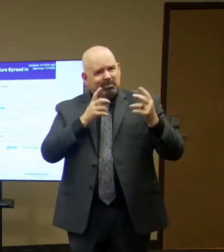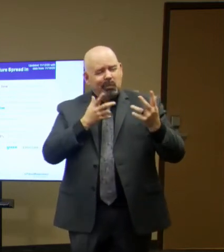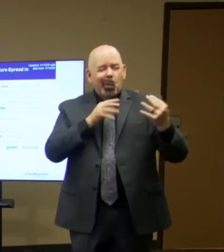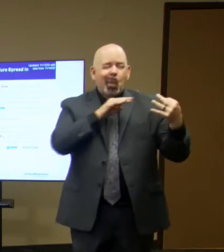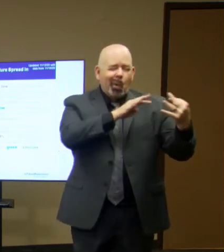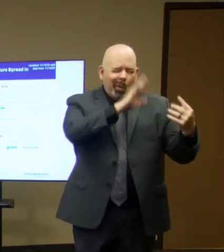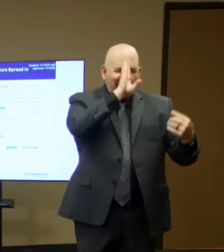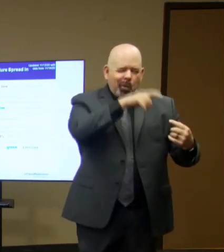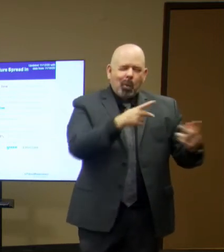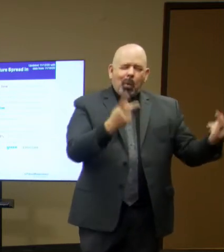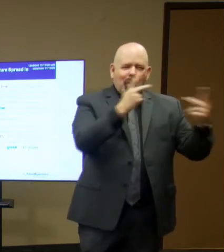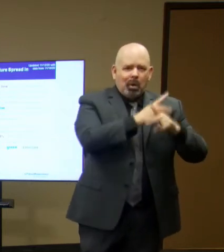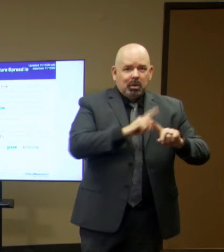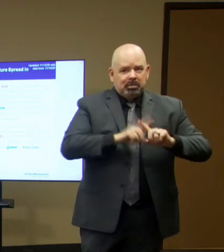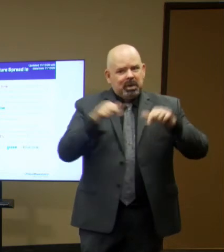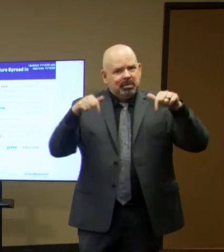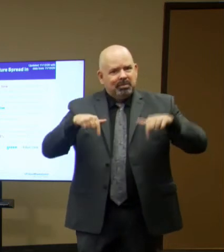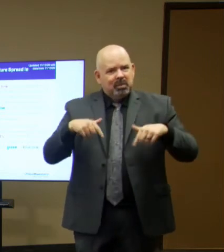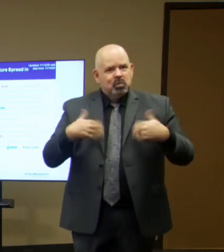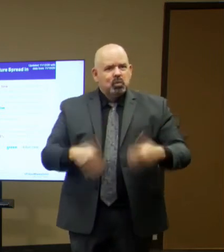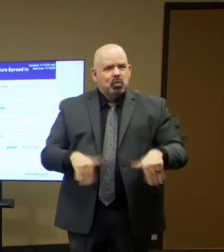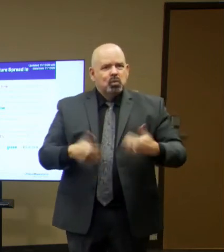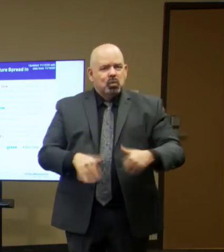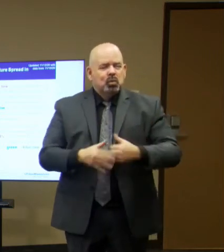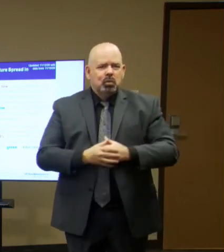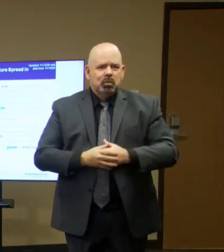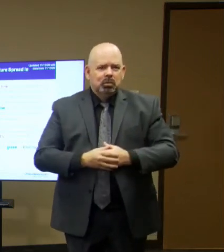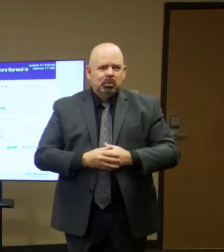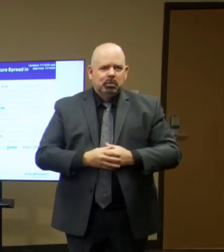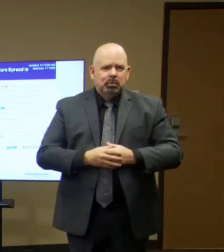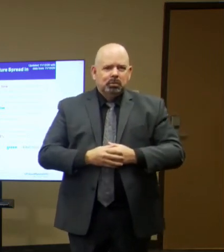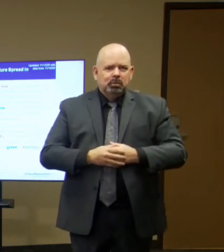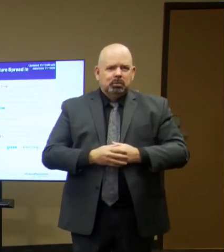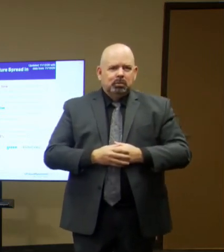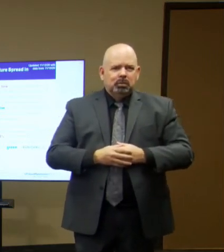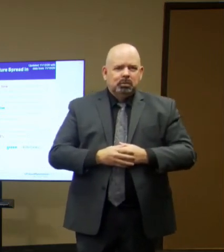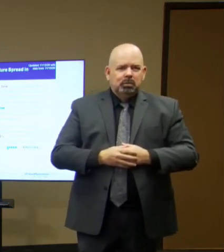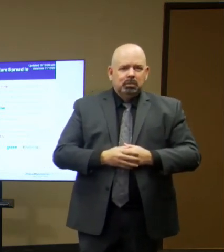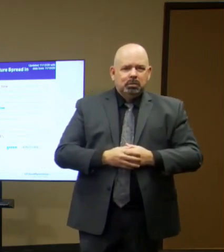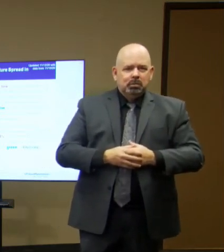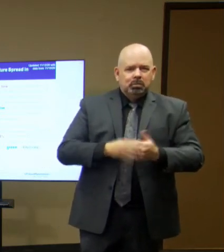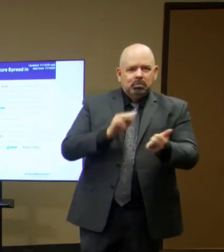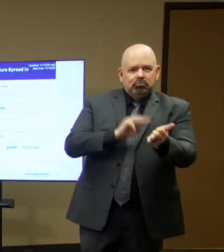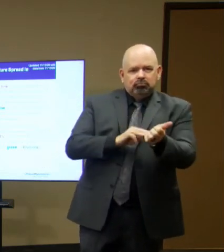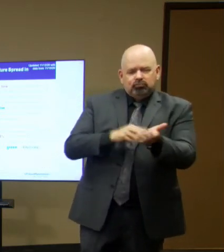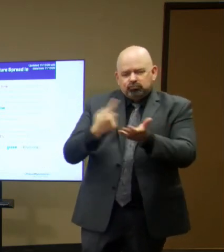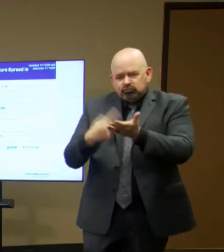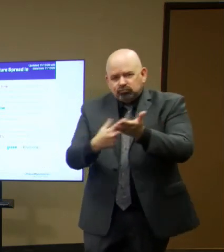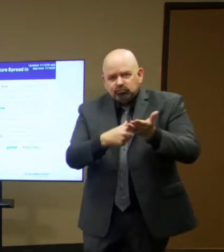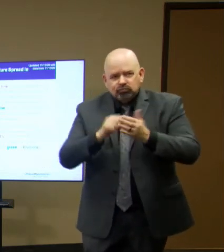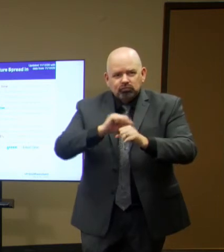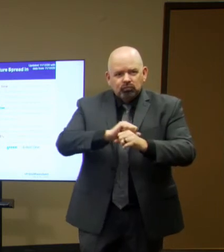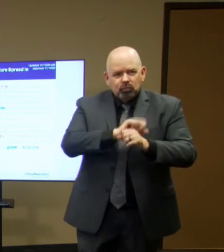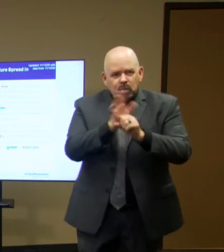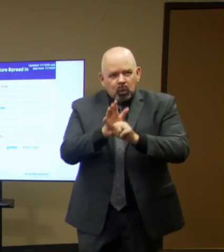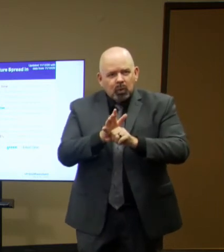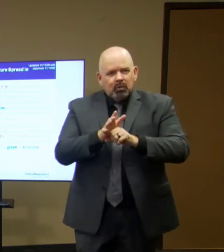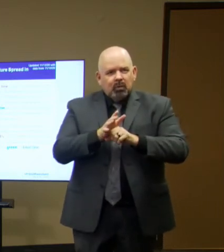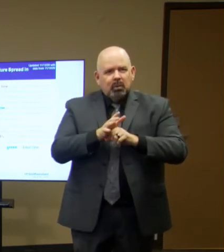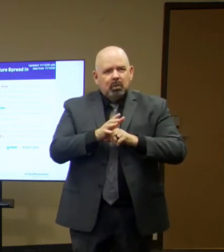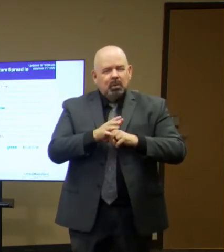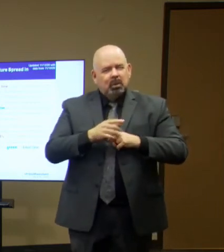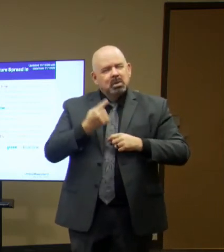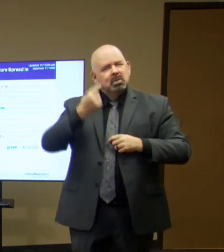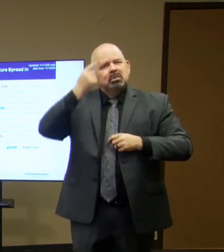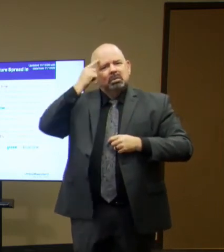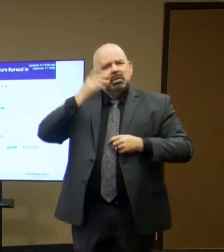today, and it resonated with me. My father served in the Battle of the Bulge. Obviously, he had me late in life,